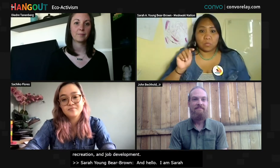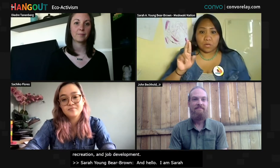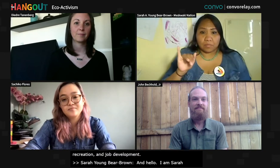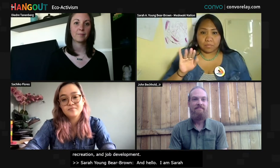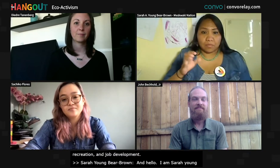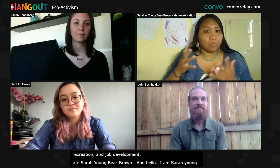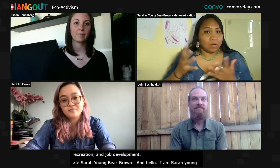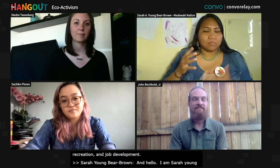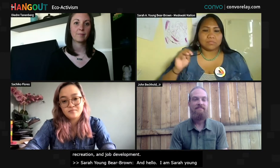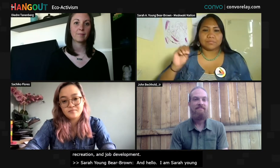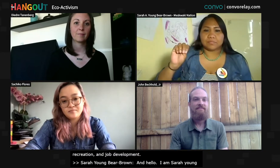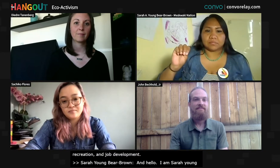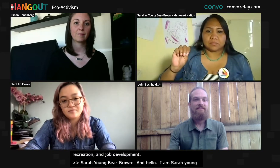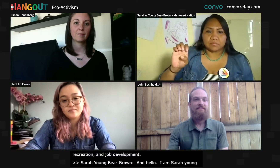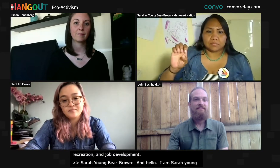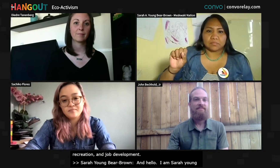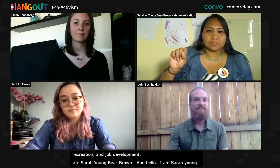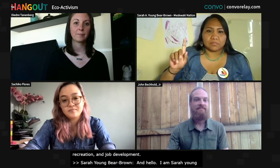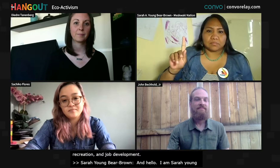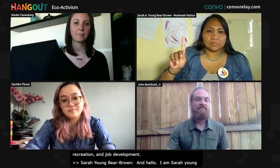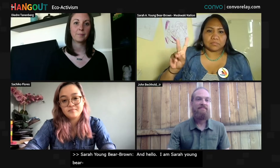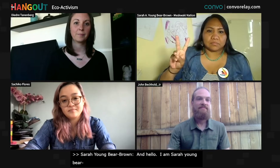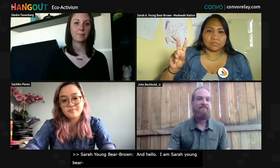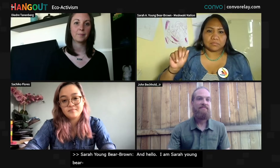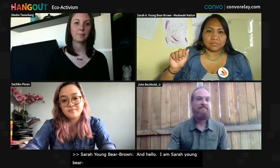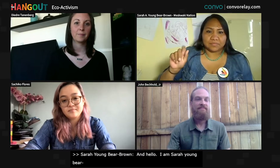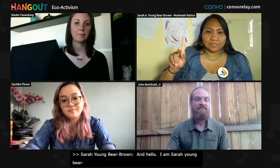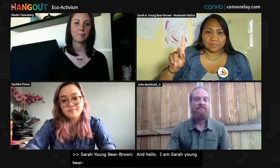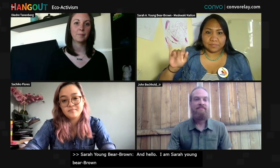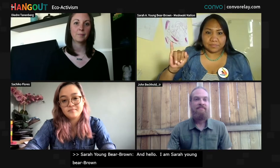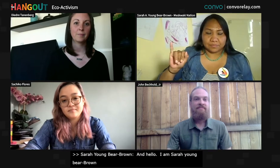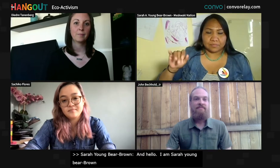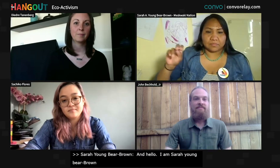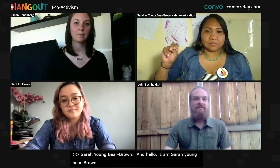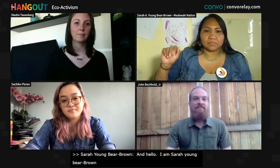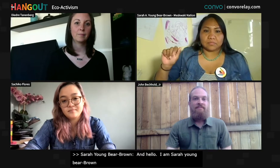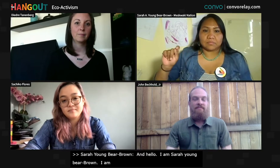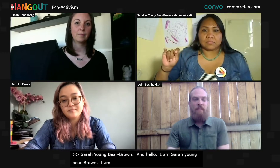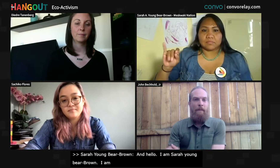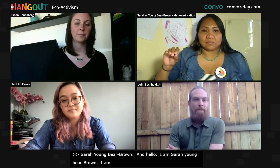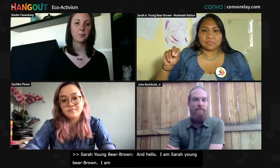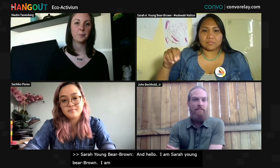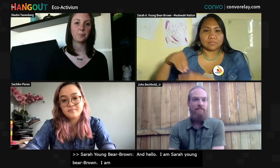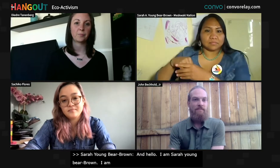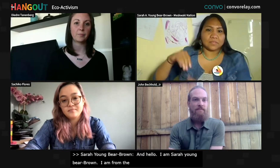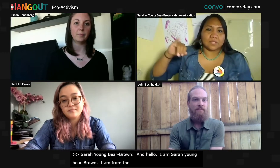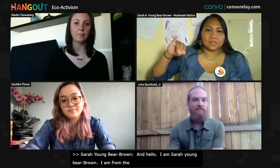Bear-Brown. I am from the Meskwaki Nation tribe.